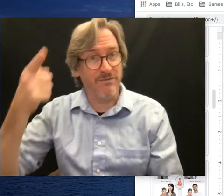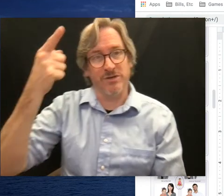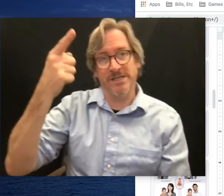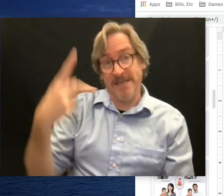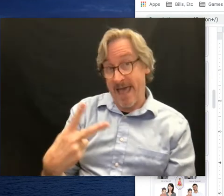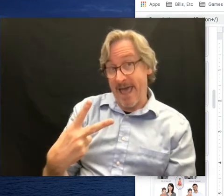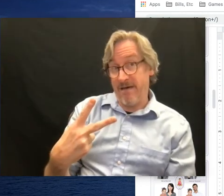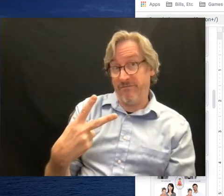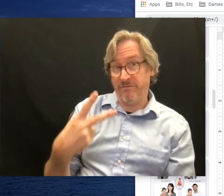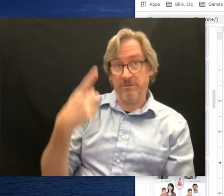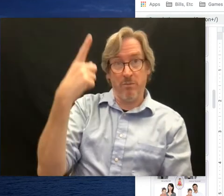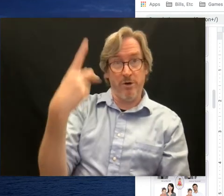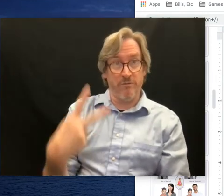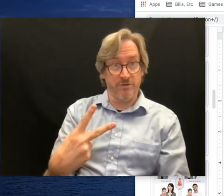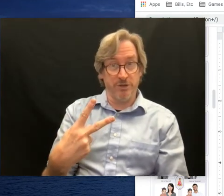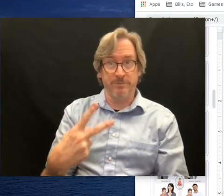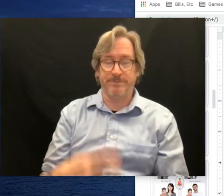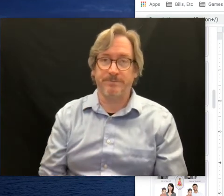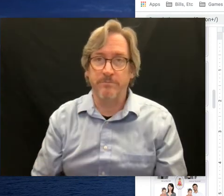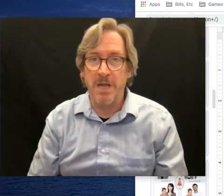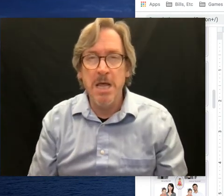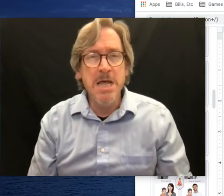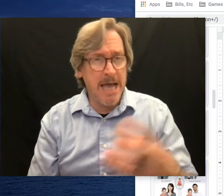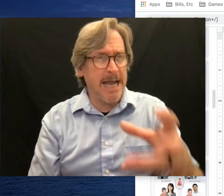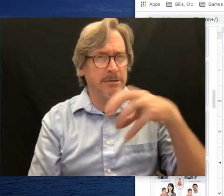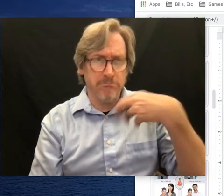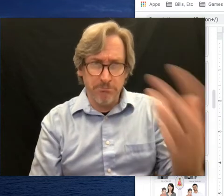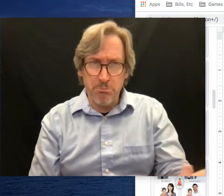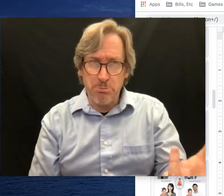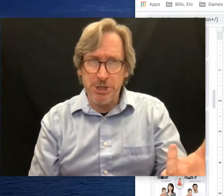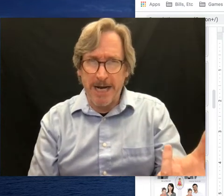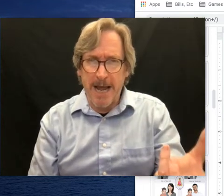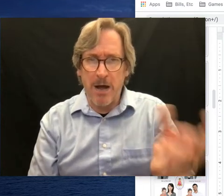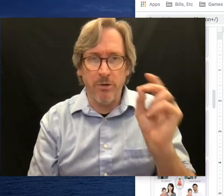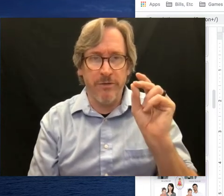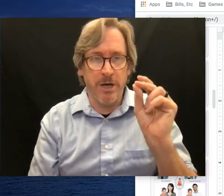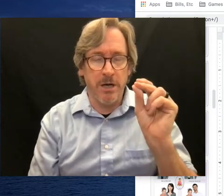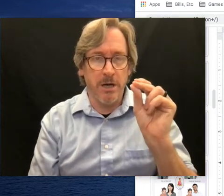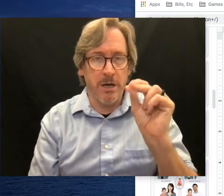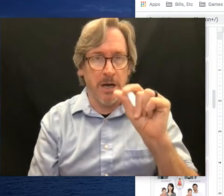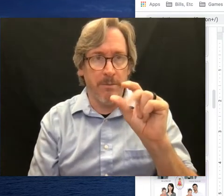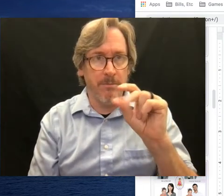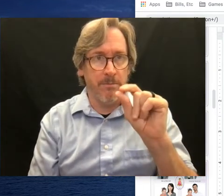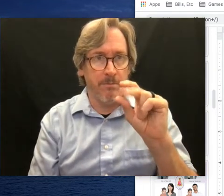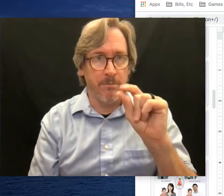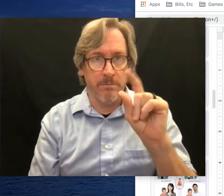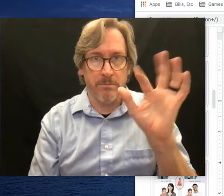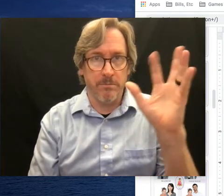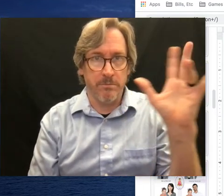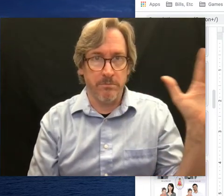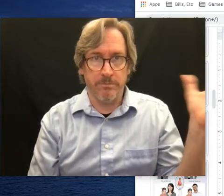Second versus half. 1/2. And again, check out